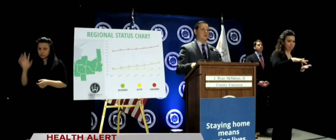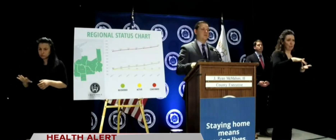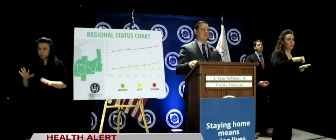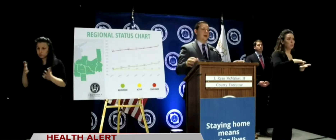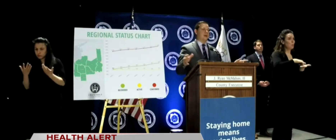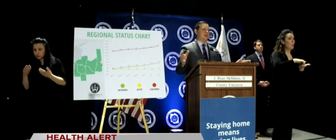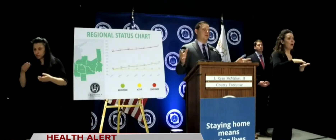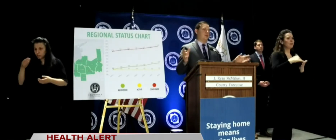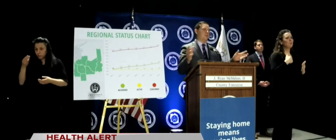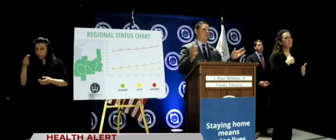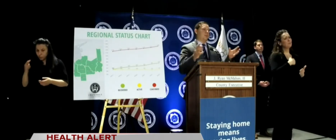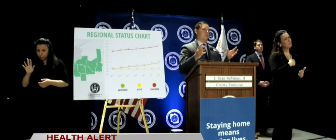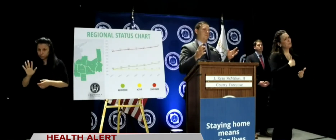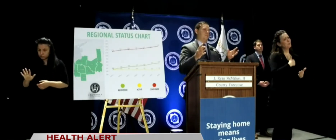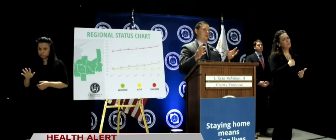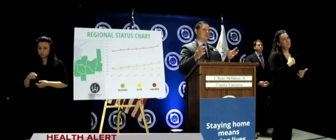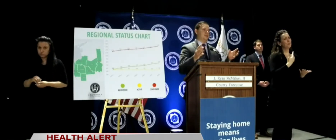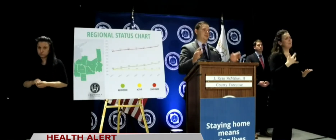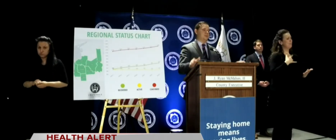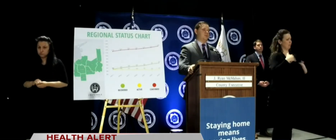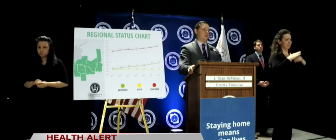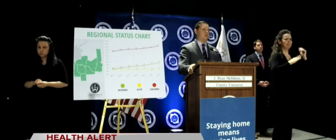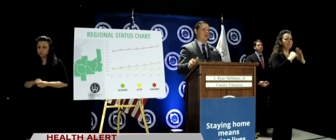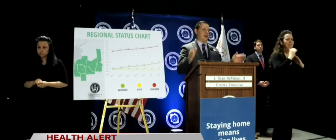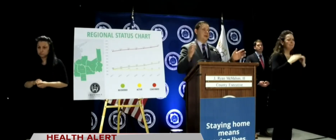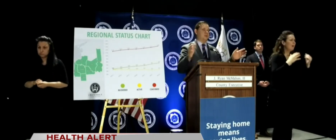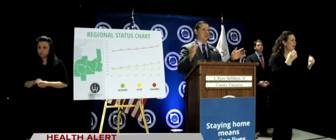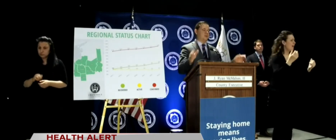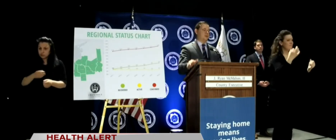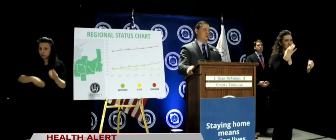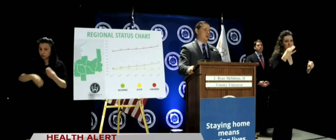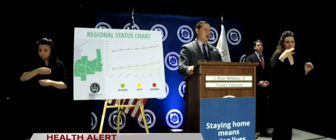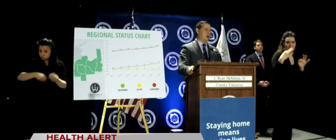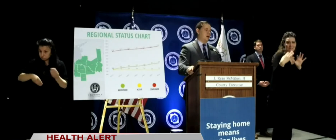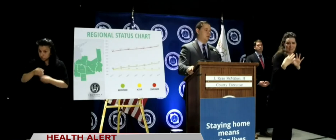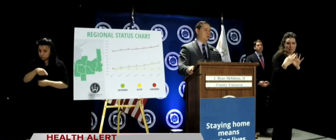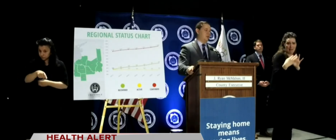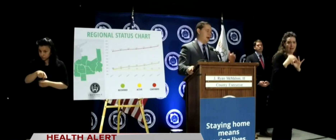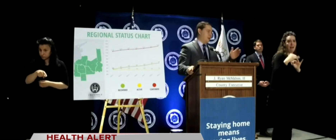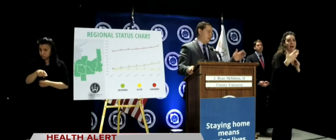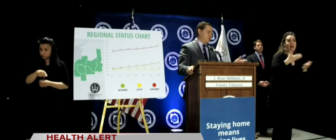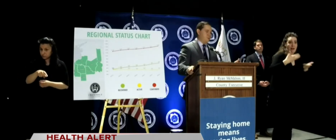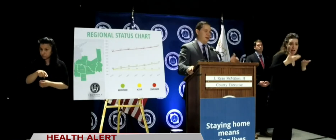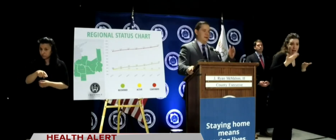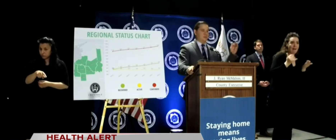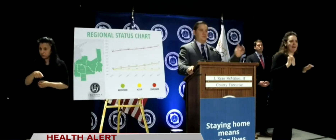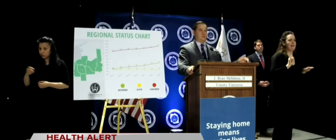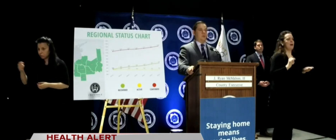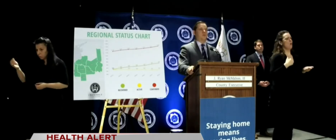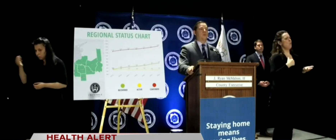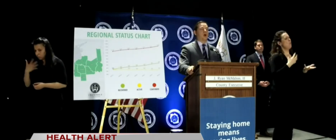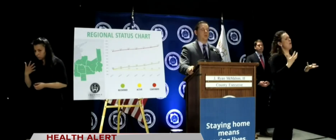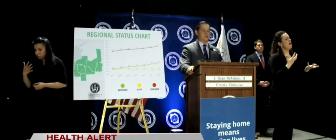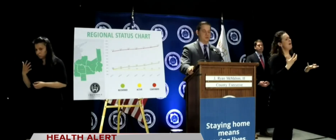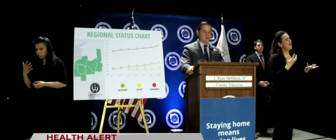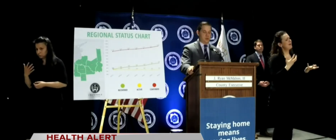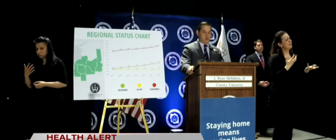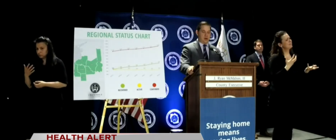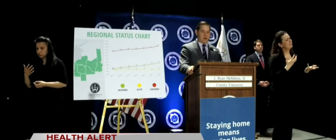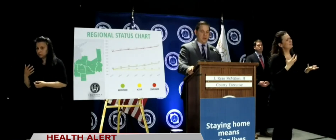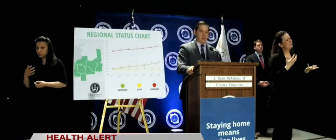getting feedback in from business from every end of this. We've gotten that feedback in from our